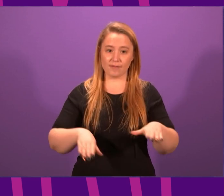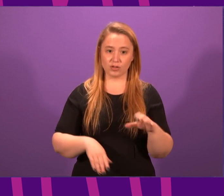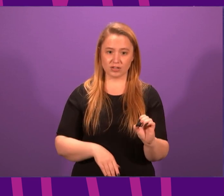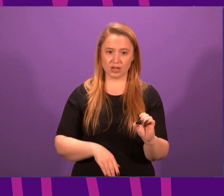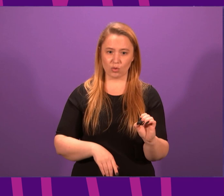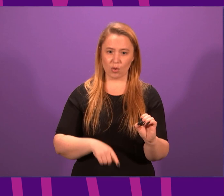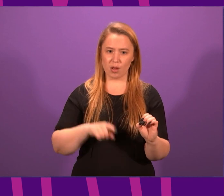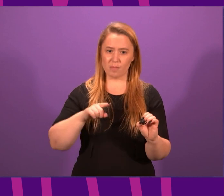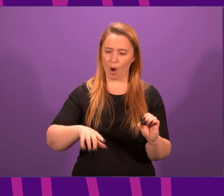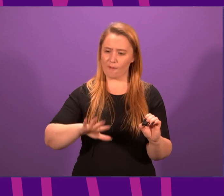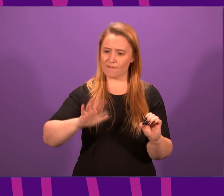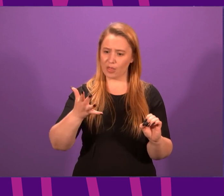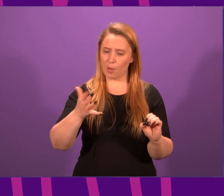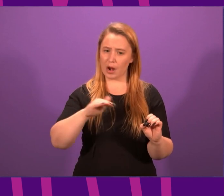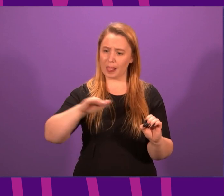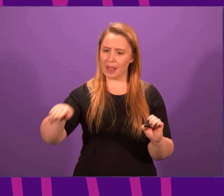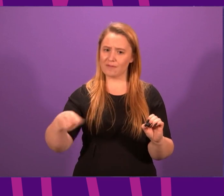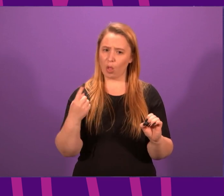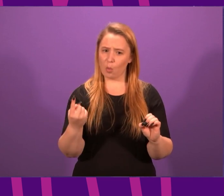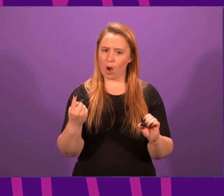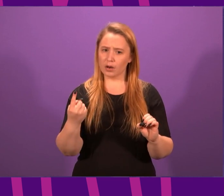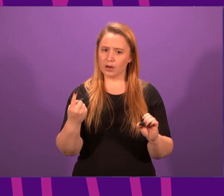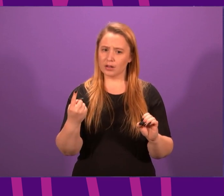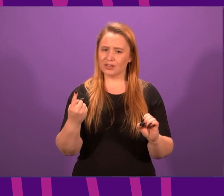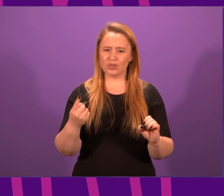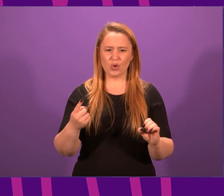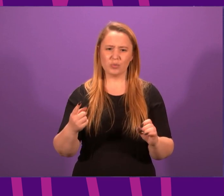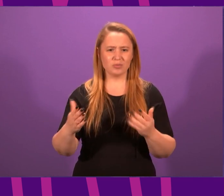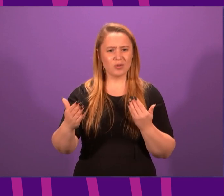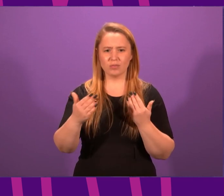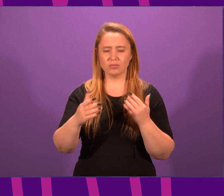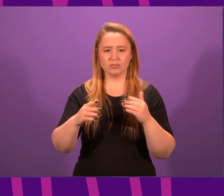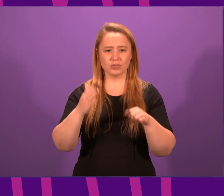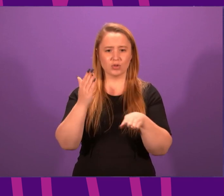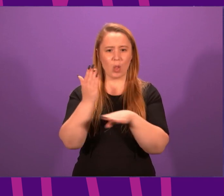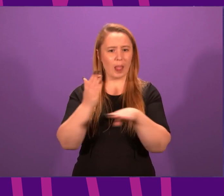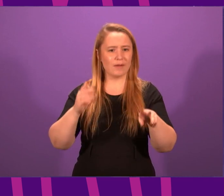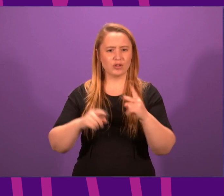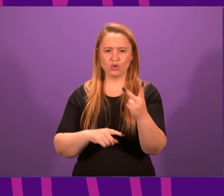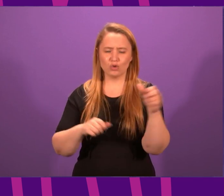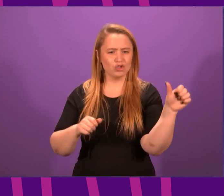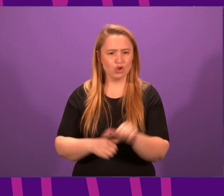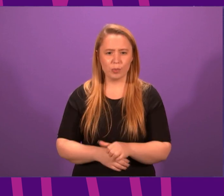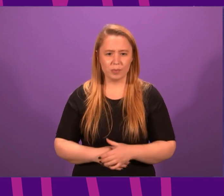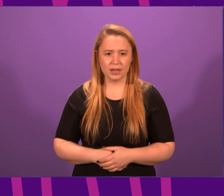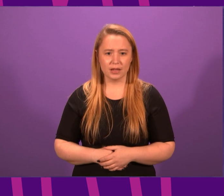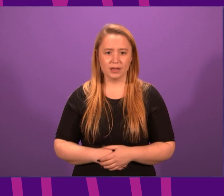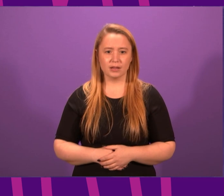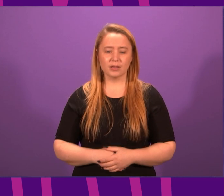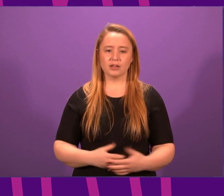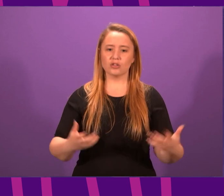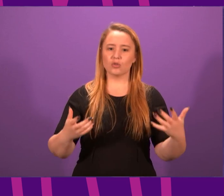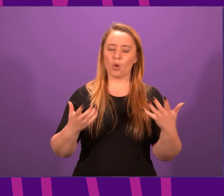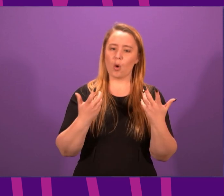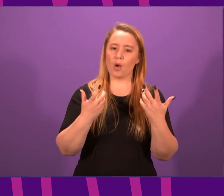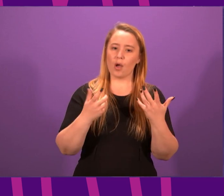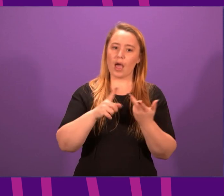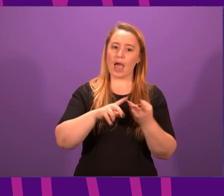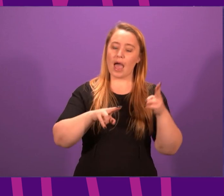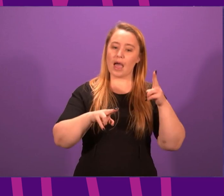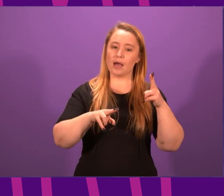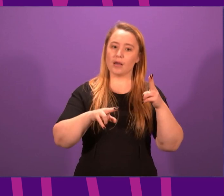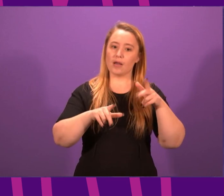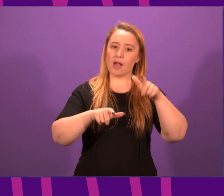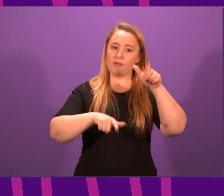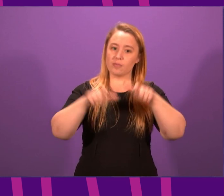one, they're at level one. So they're nowhere near level two based on your own criteria. So how do we get adherence from the public if we're asking